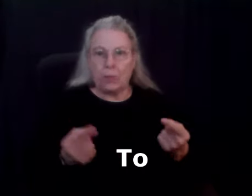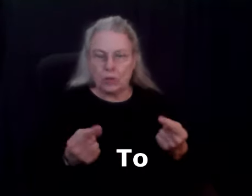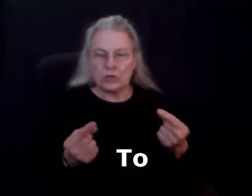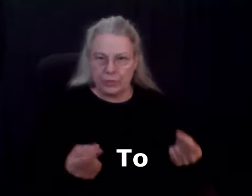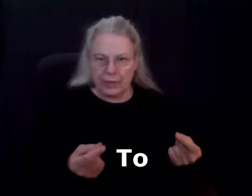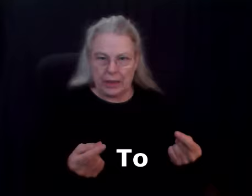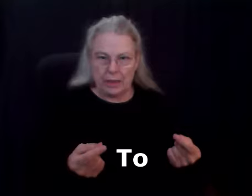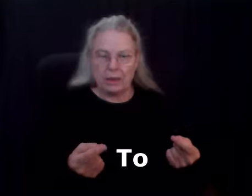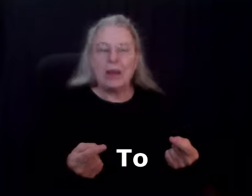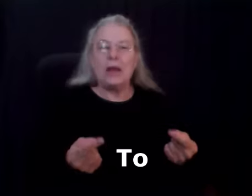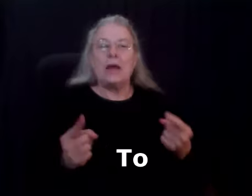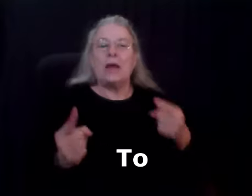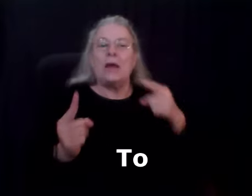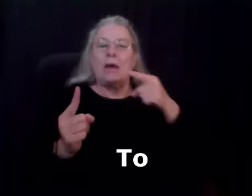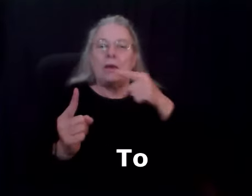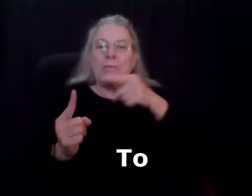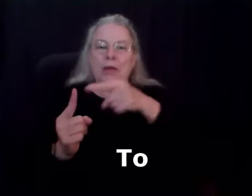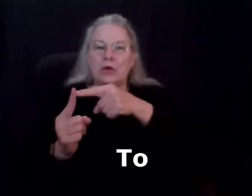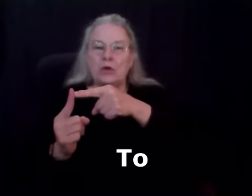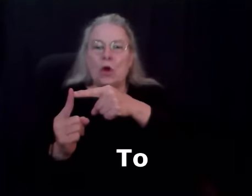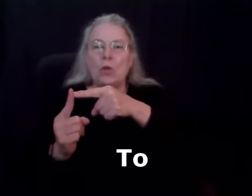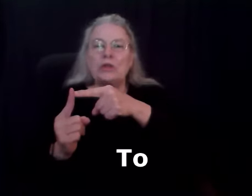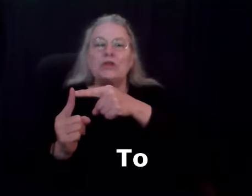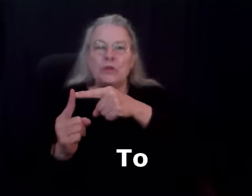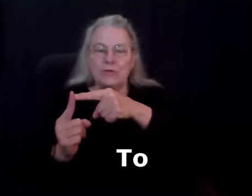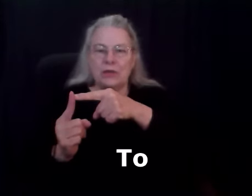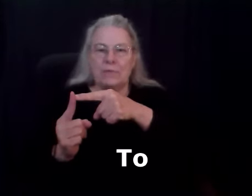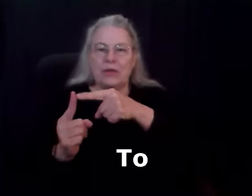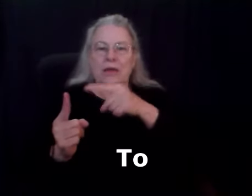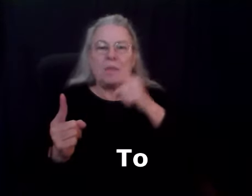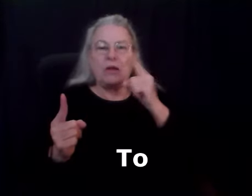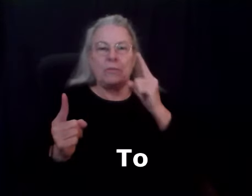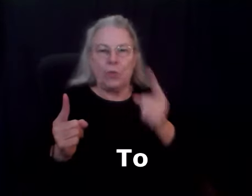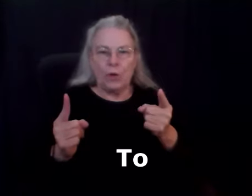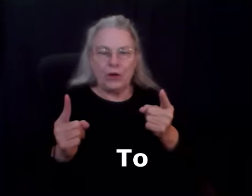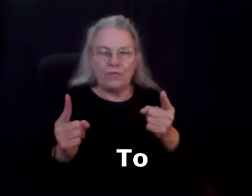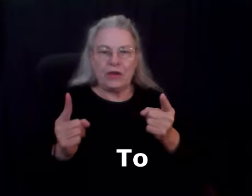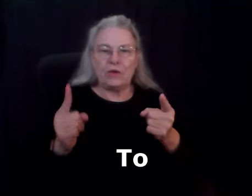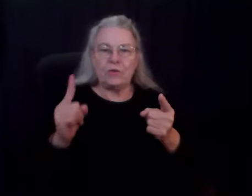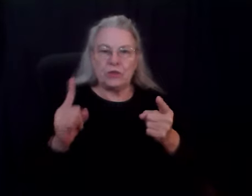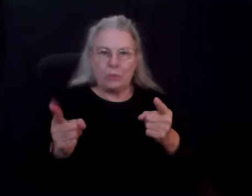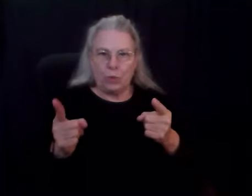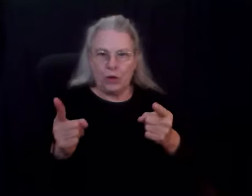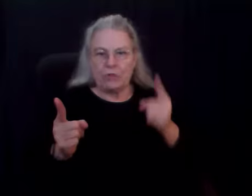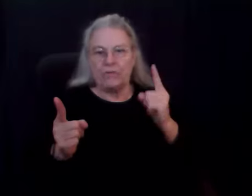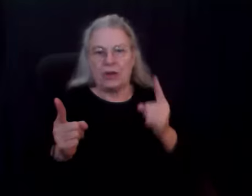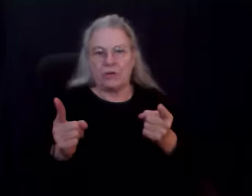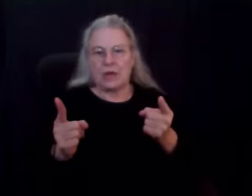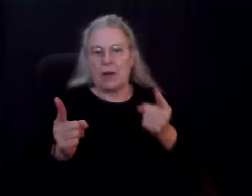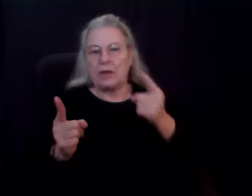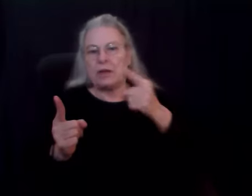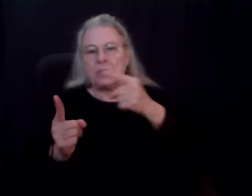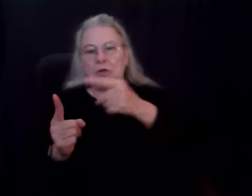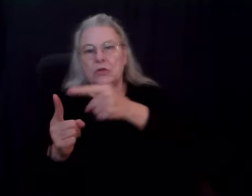to the meaning. But going to something, pointer finger to pointer finger, dominant toward